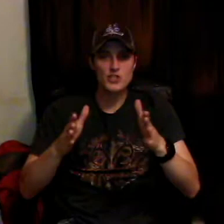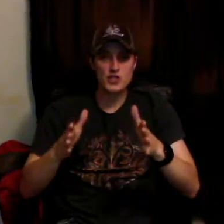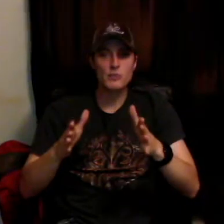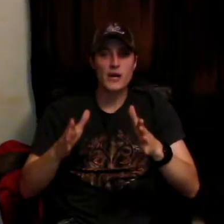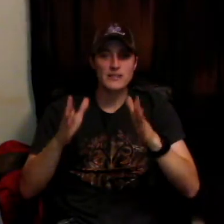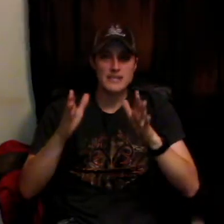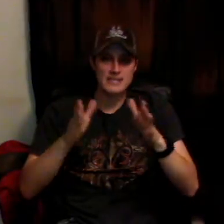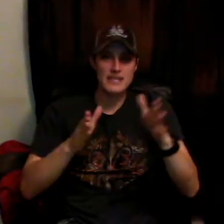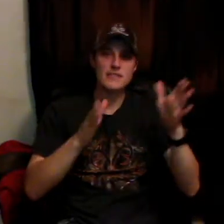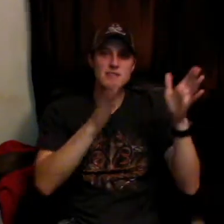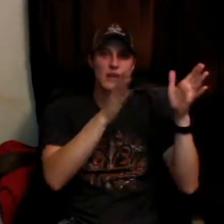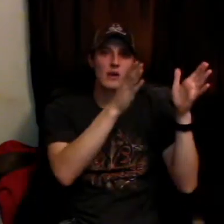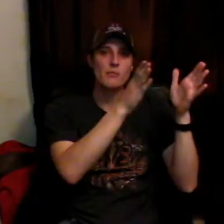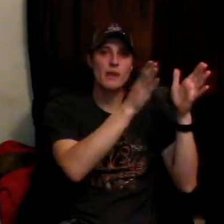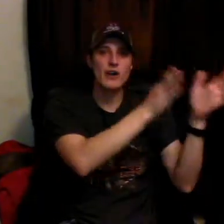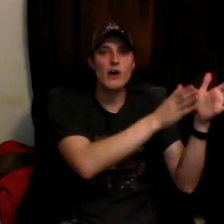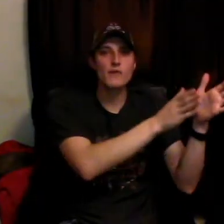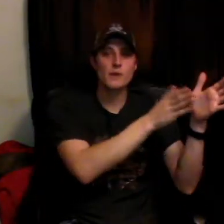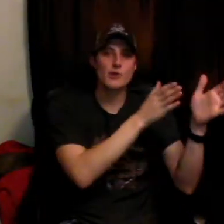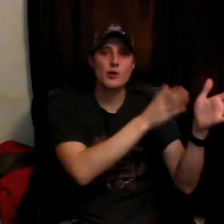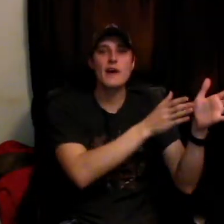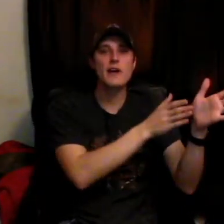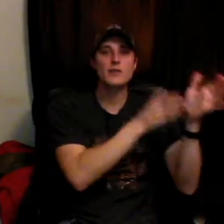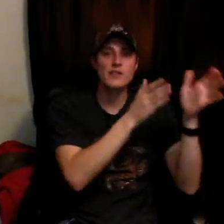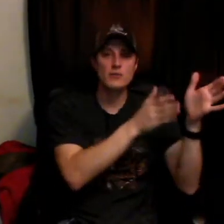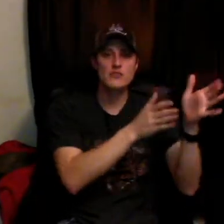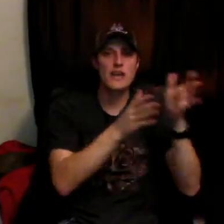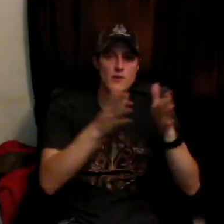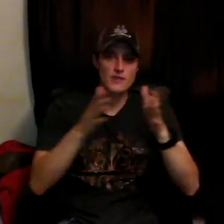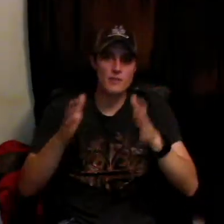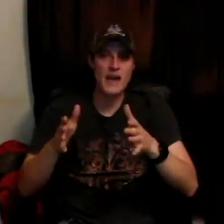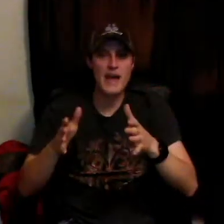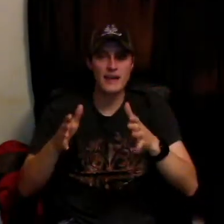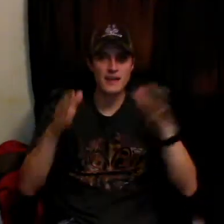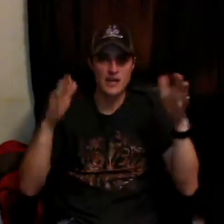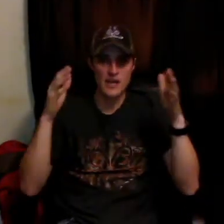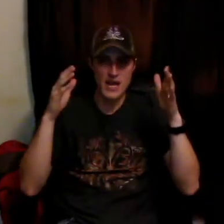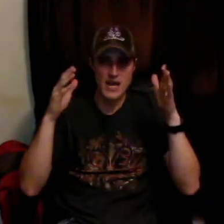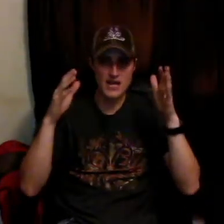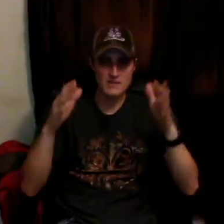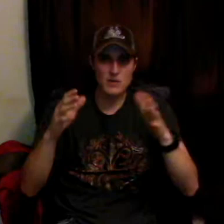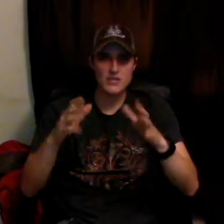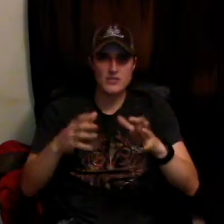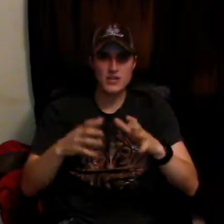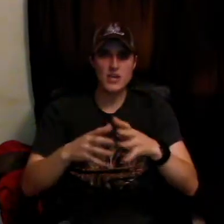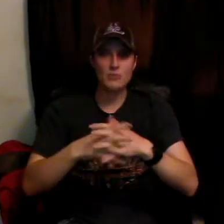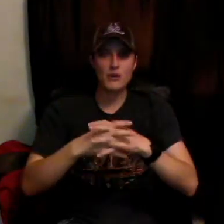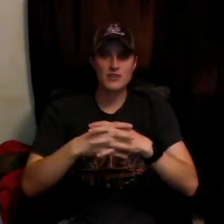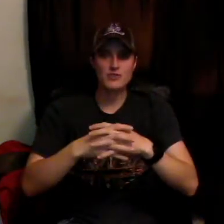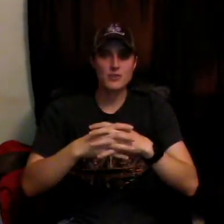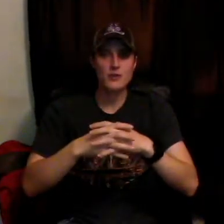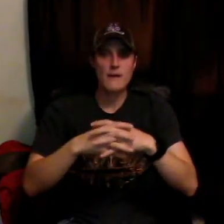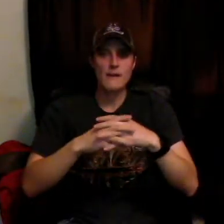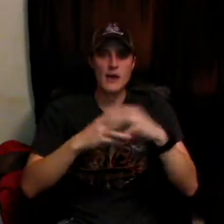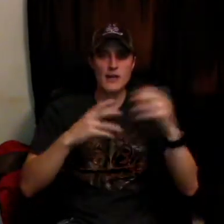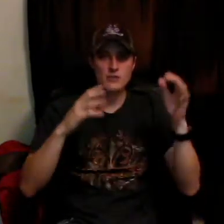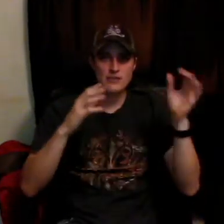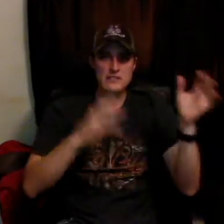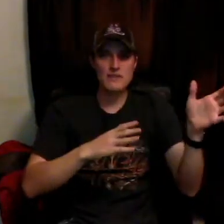mature bucks, they tend to bear off from the crowd. They don't stay with the pack as much as the young bucks do. Alright, so they sit